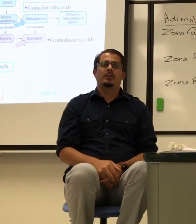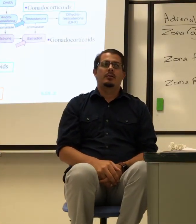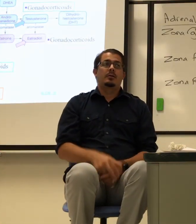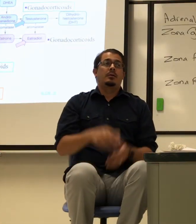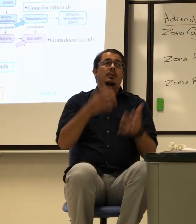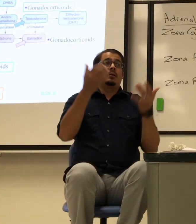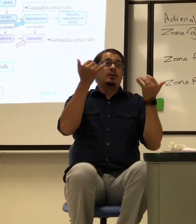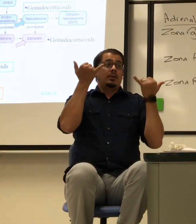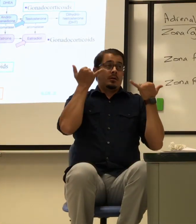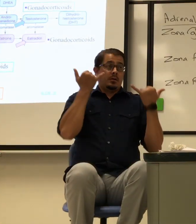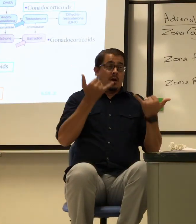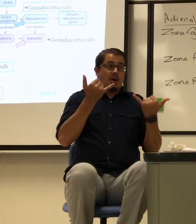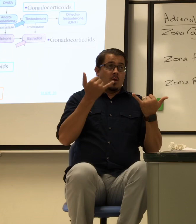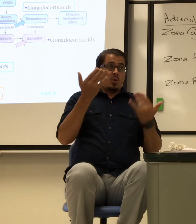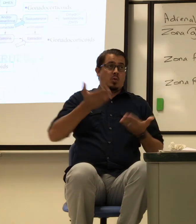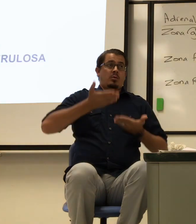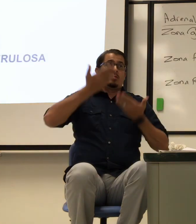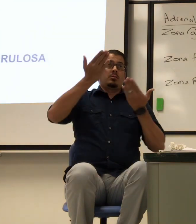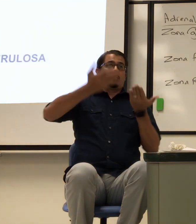the physiology